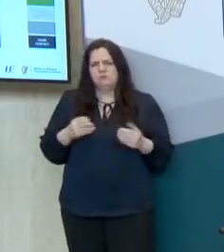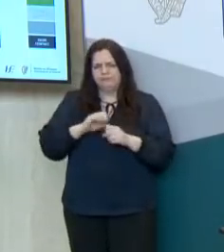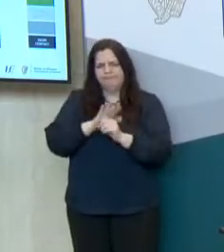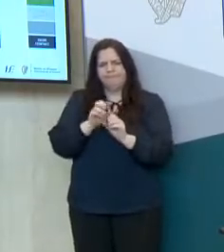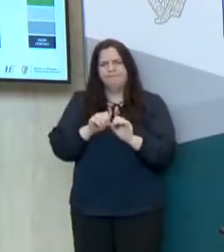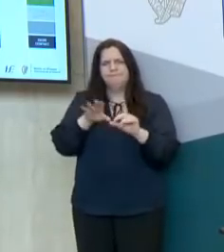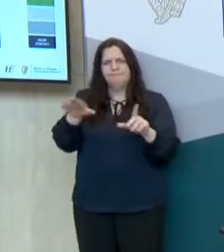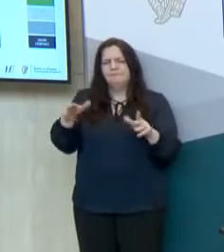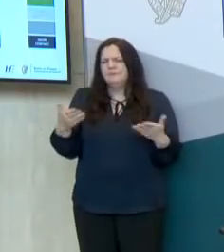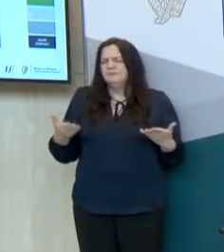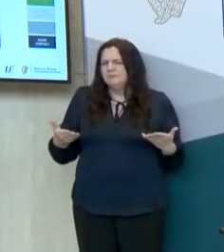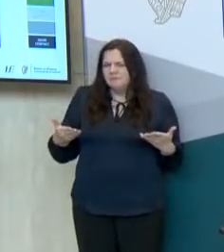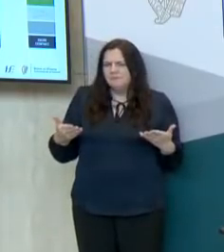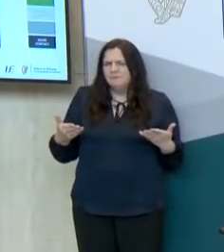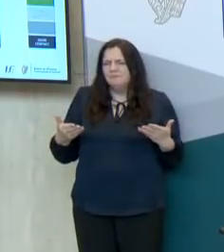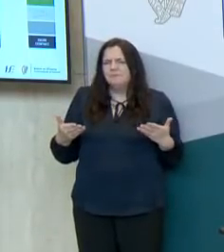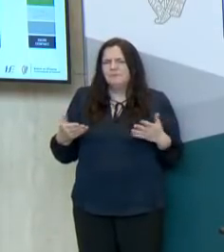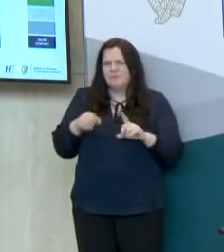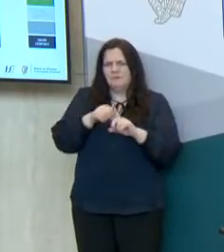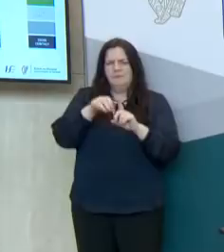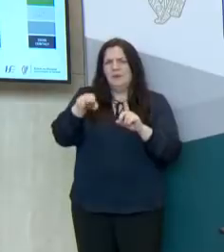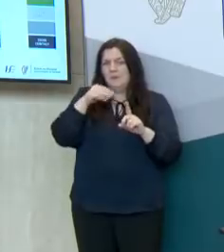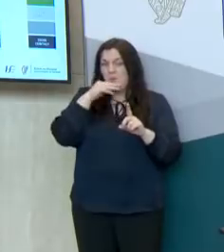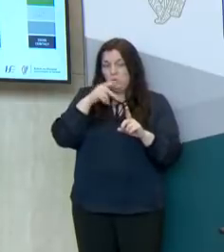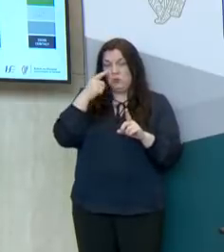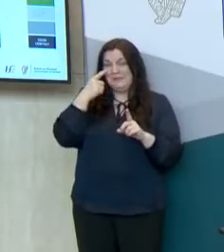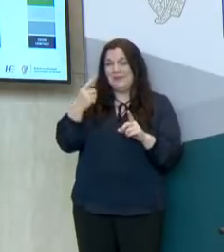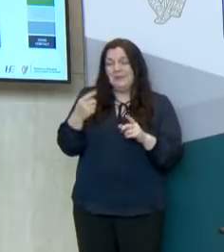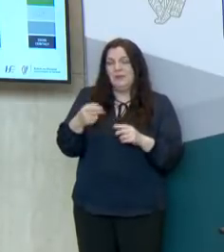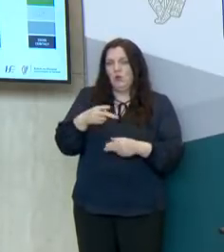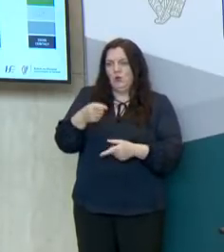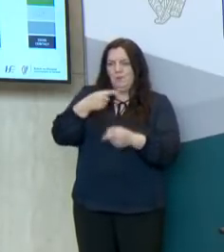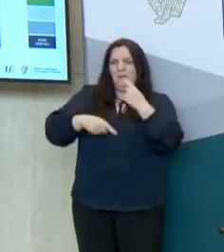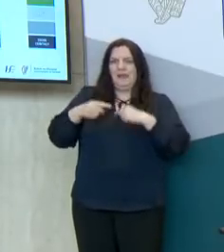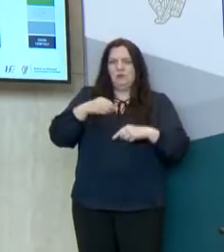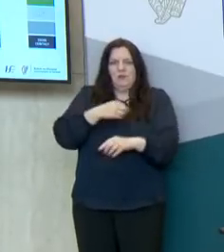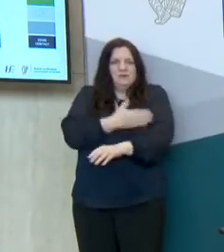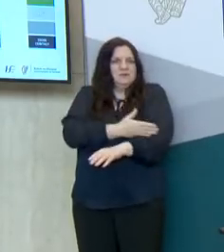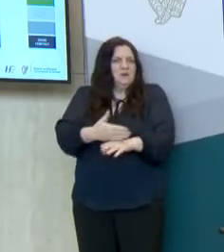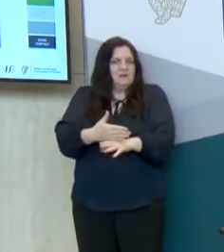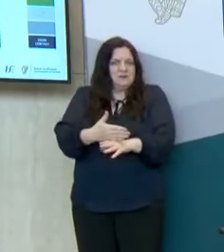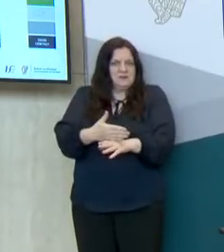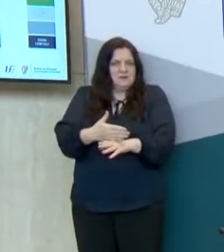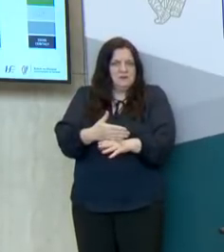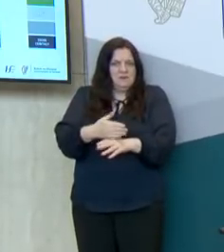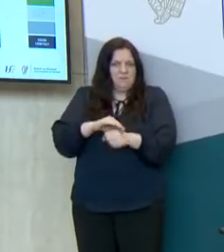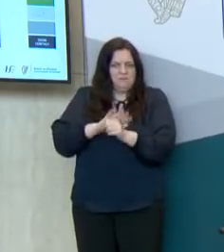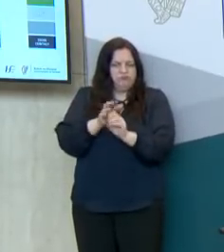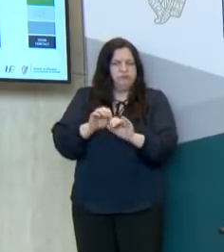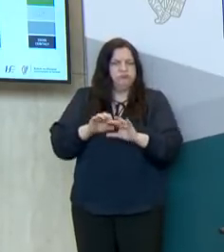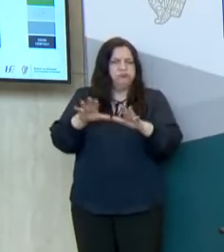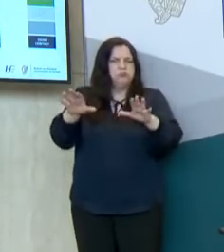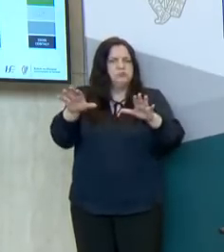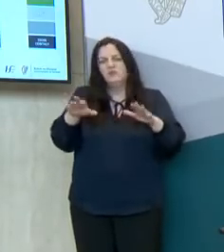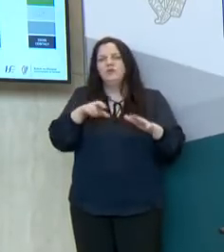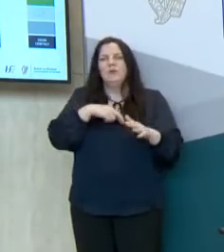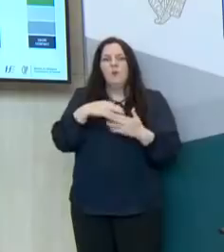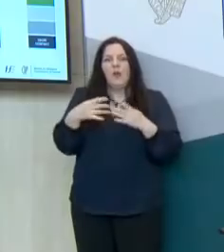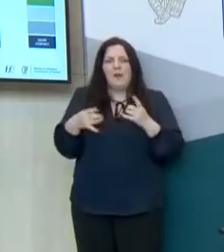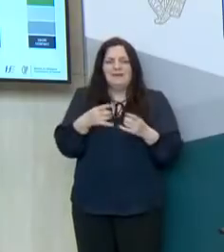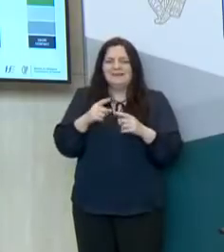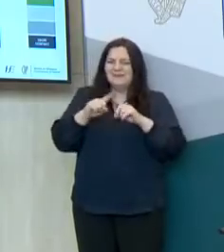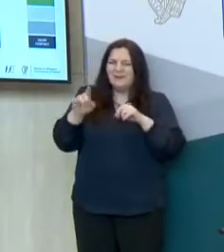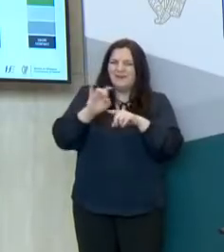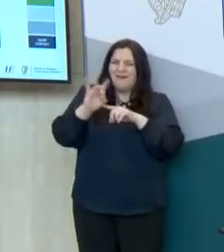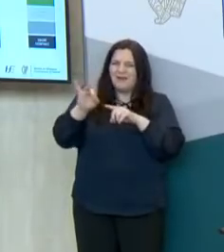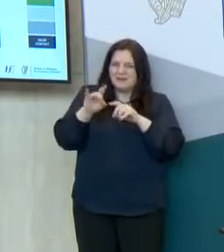It's important to see in this, so this is looking right back to the beginning of the pandemic, the various modes of transmission